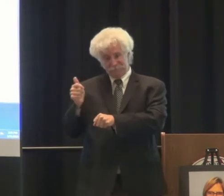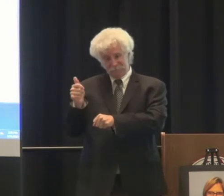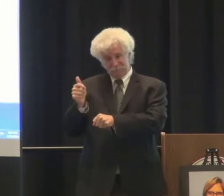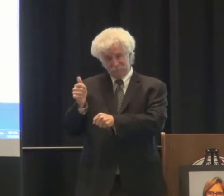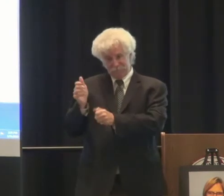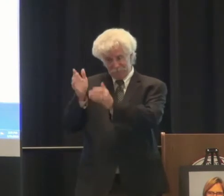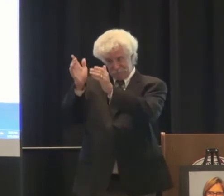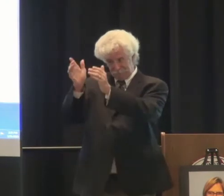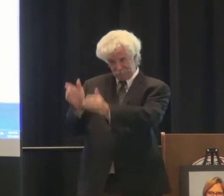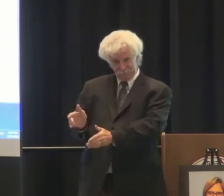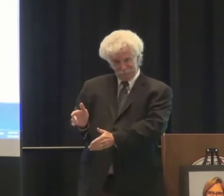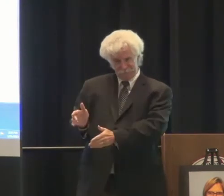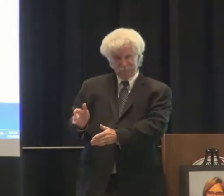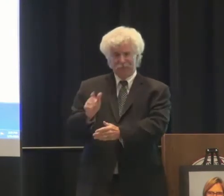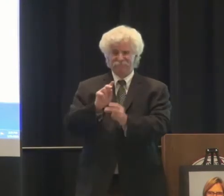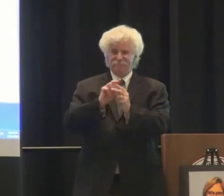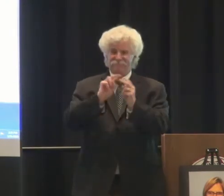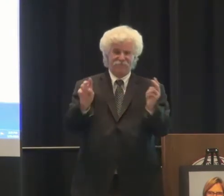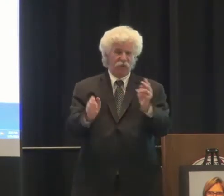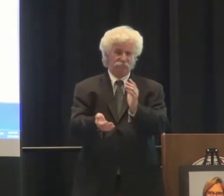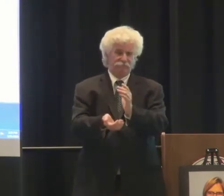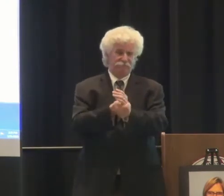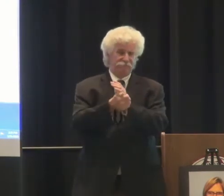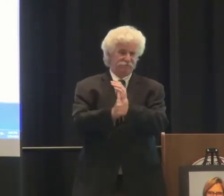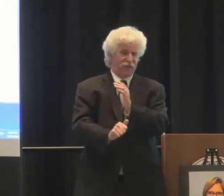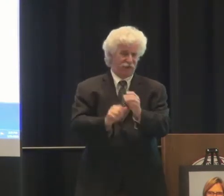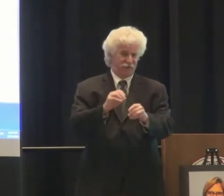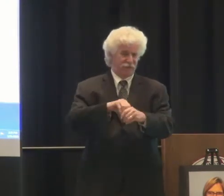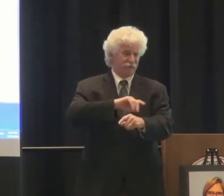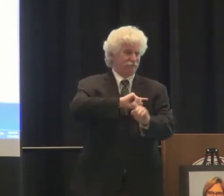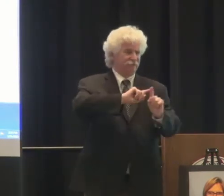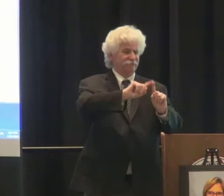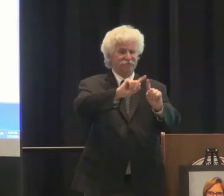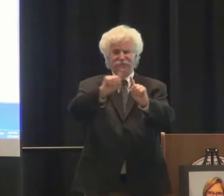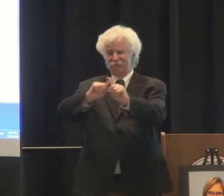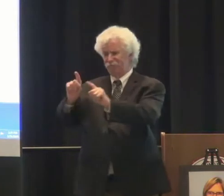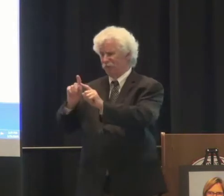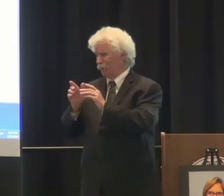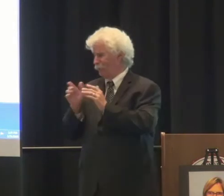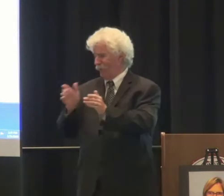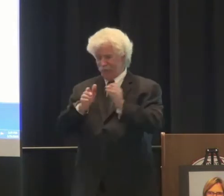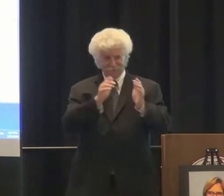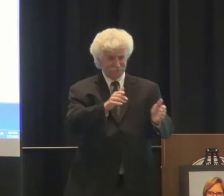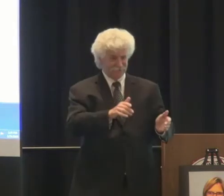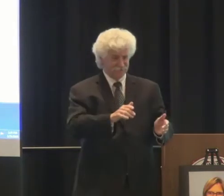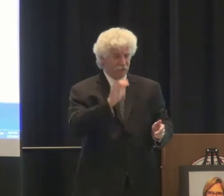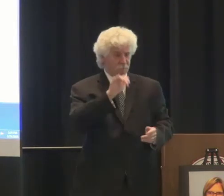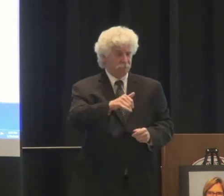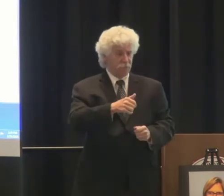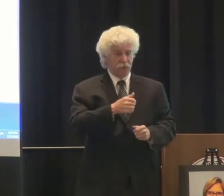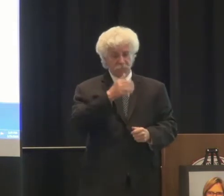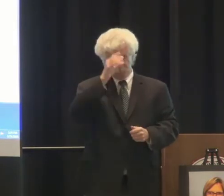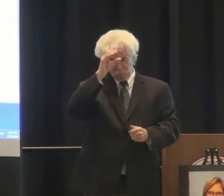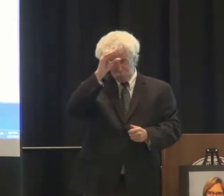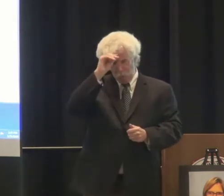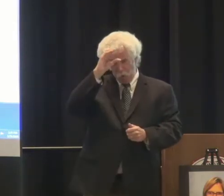and someone who was very close to Roxanne in many different ways.